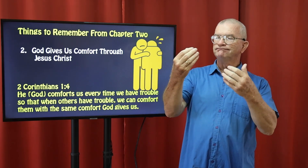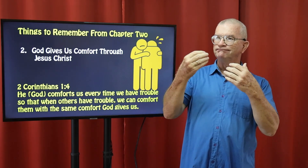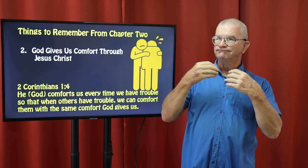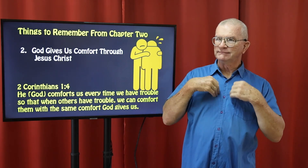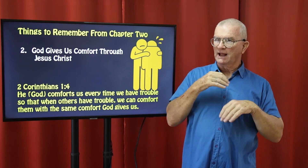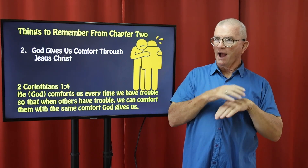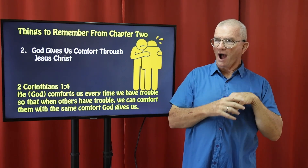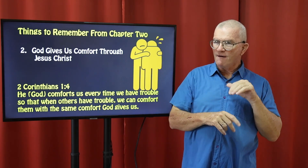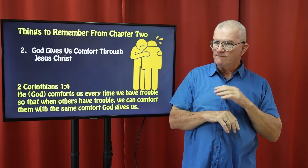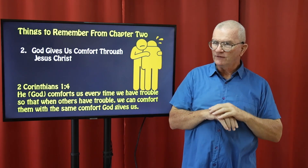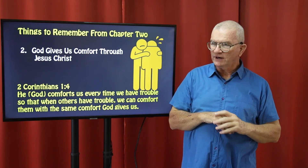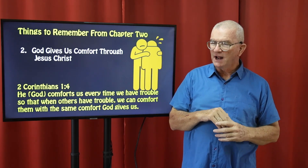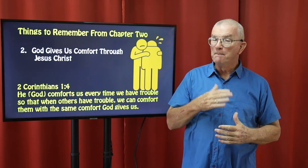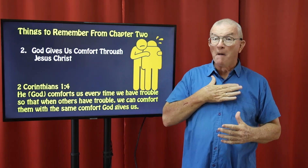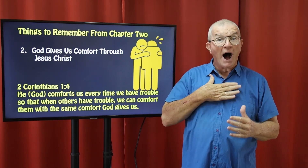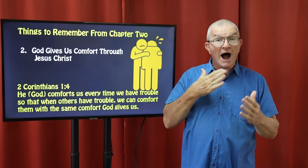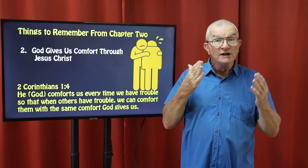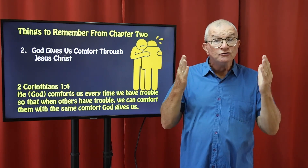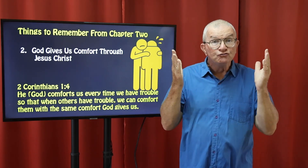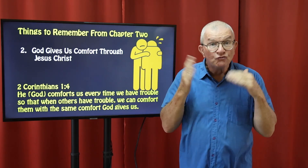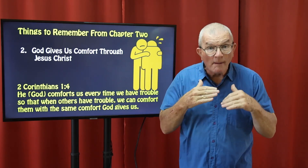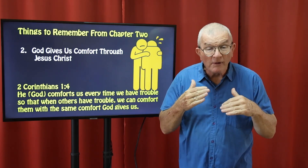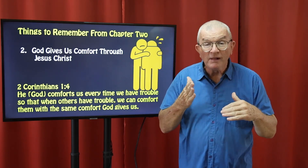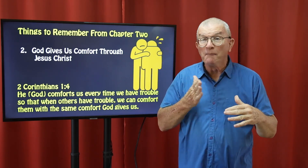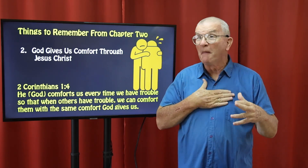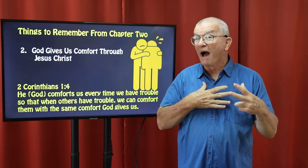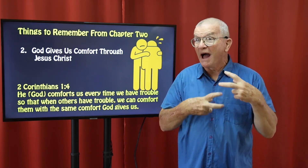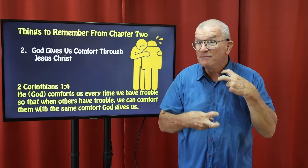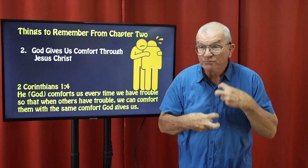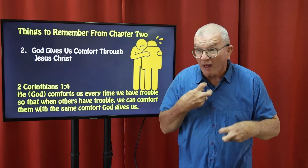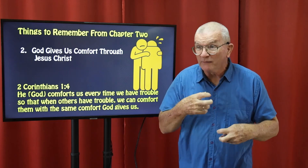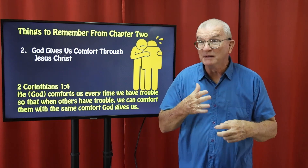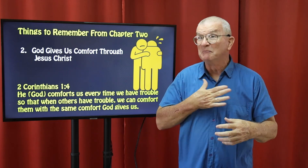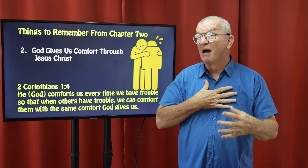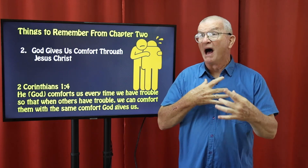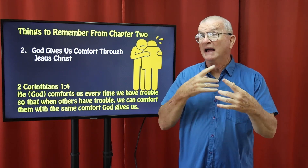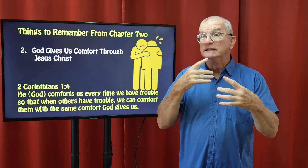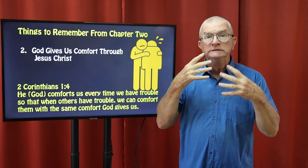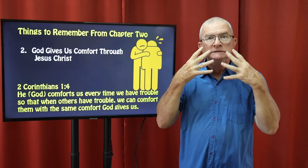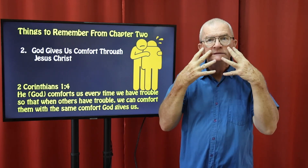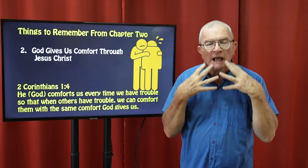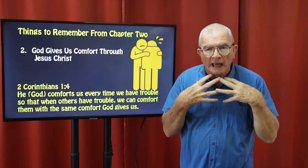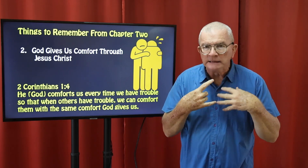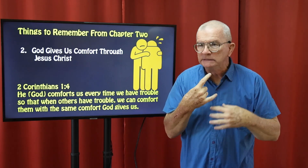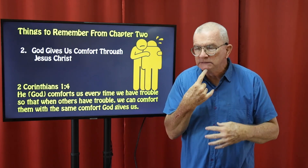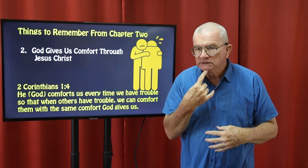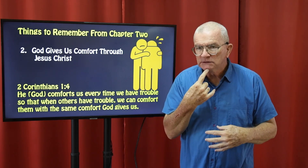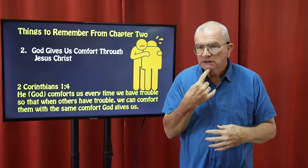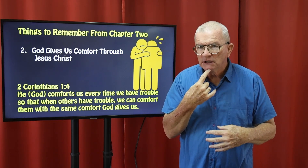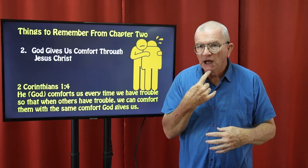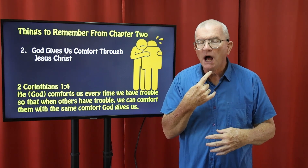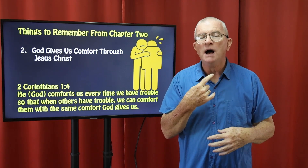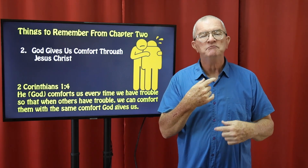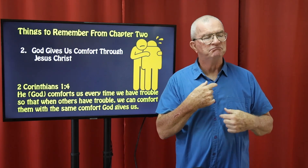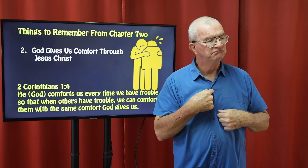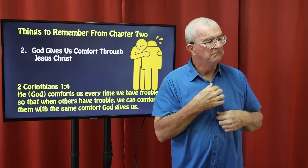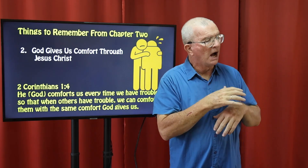God gives us comfort. My trouble, in my trouble, in my problem, my sadness or